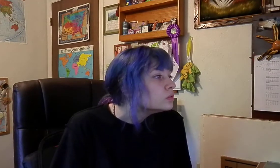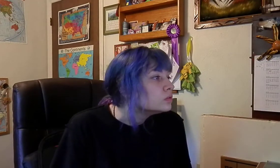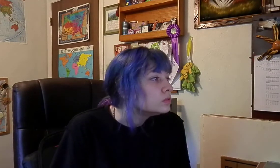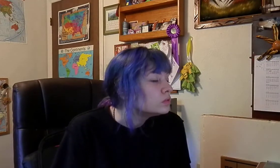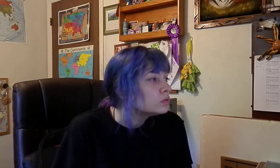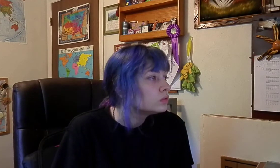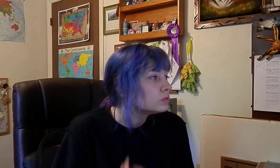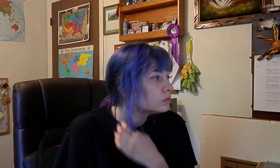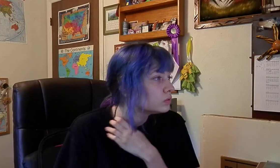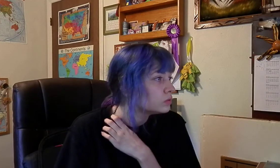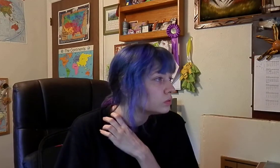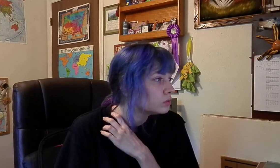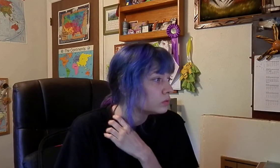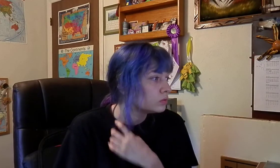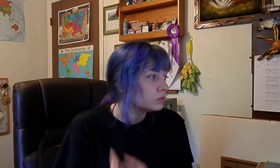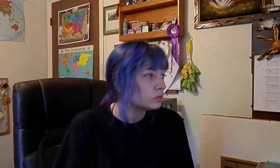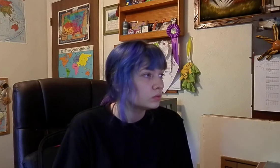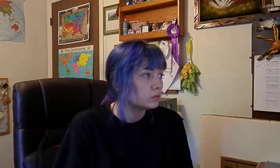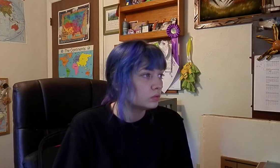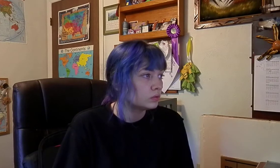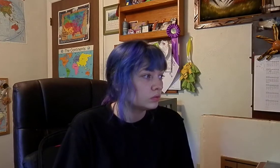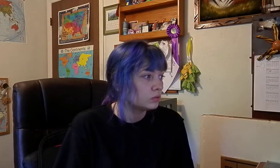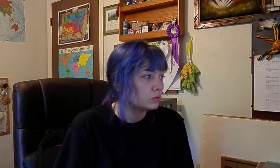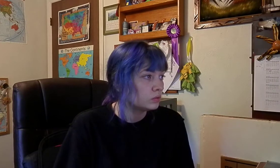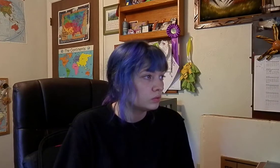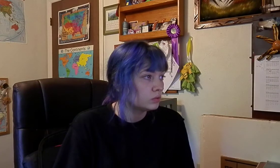So you have 2 things to do. Tell me back, what's your first thing you're going to do?